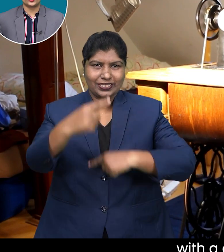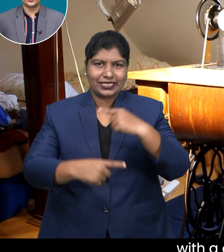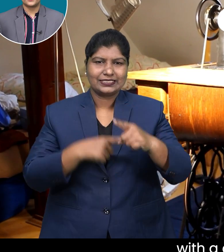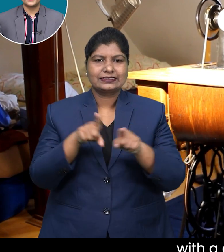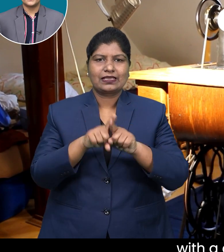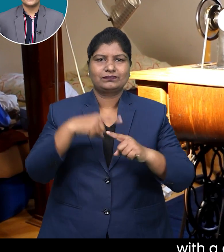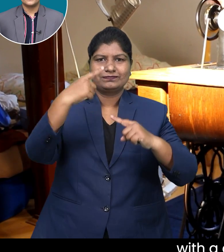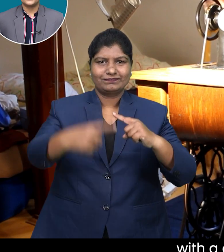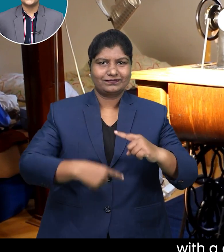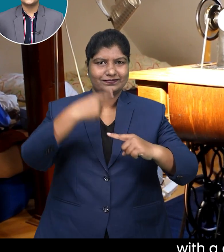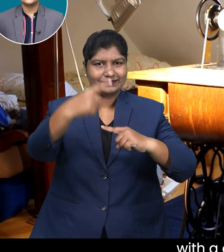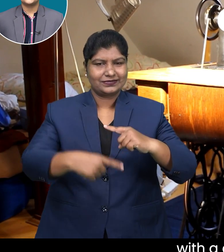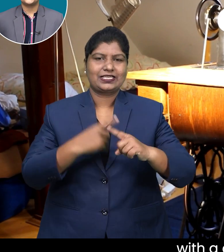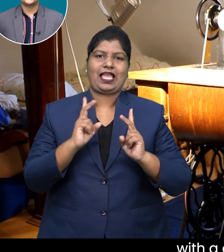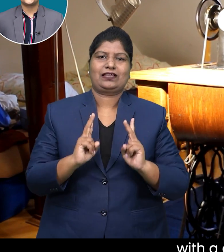circular motion.